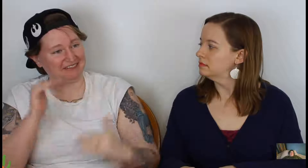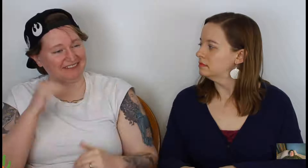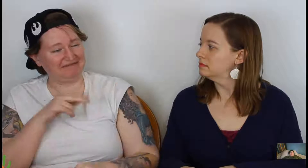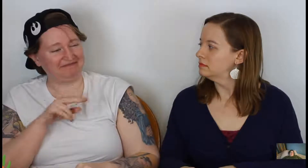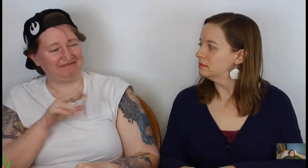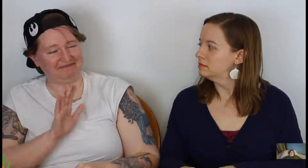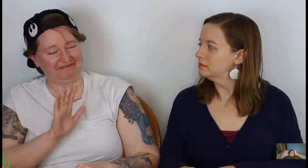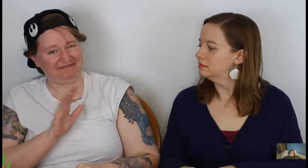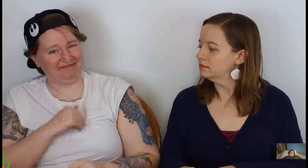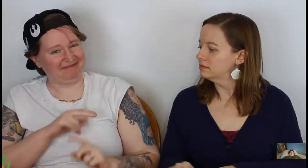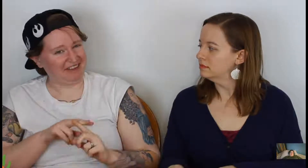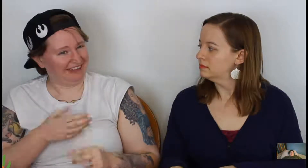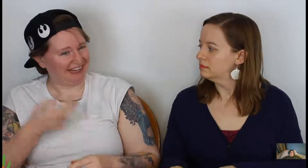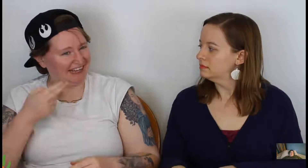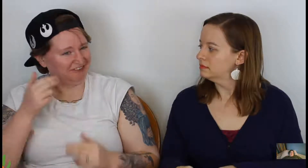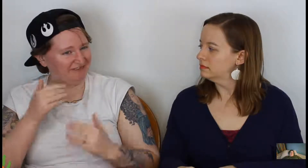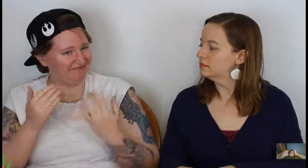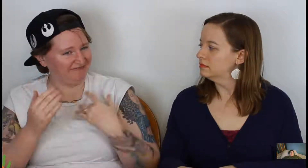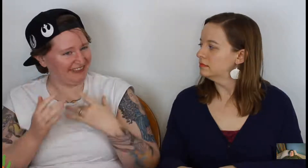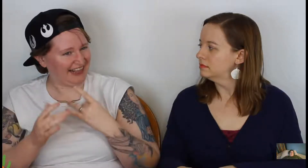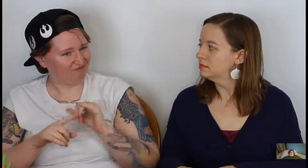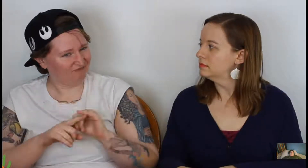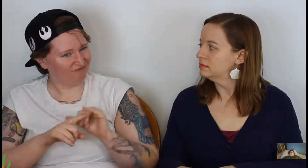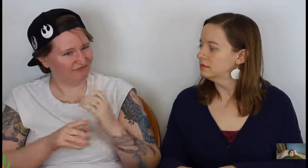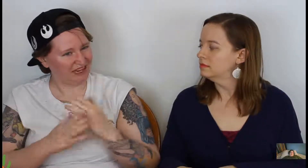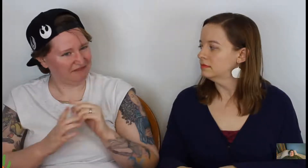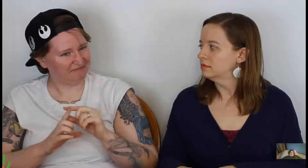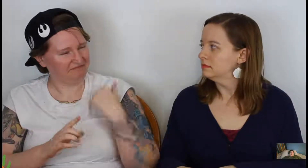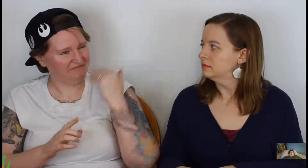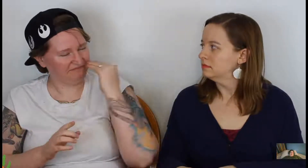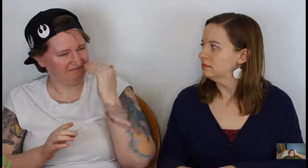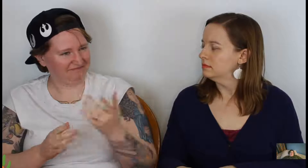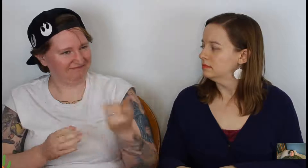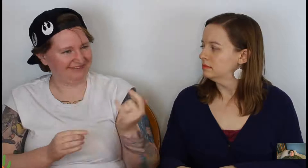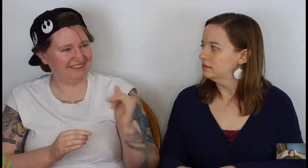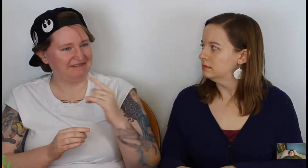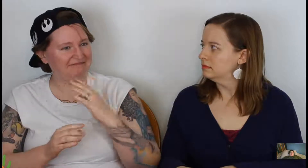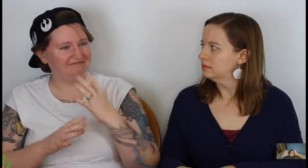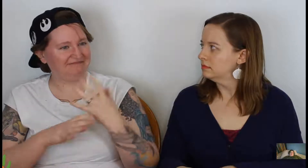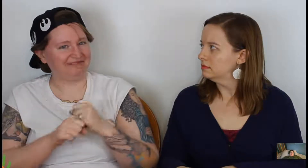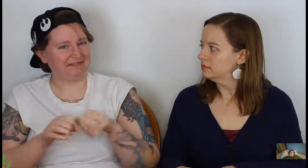my experience, it's either lower level, which I have a higher level. I use specialized words that I